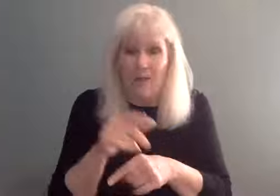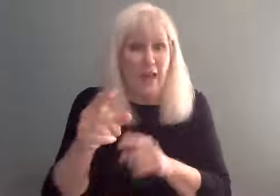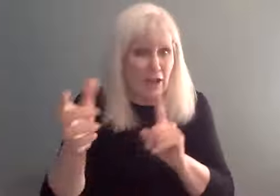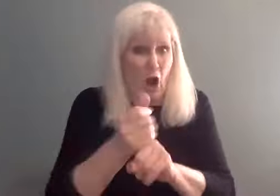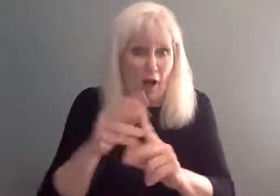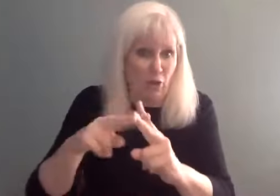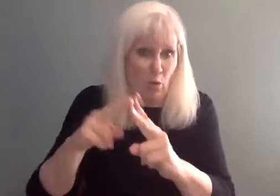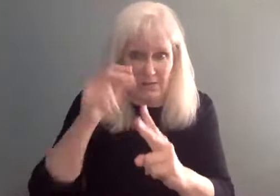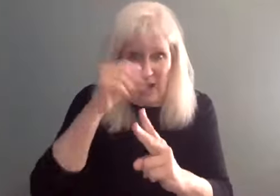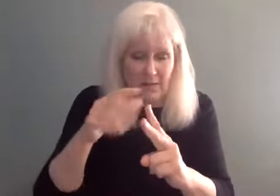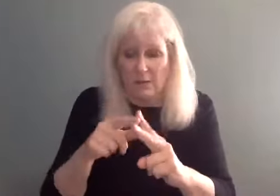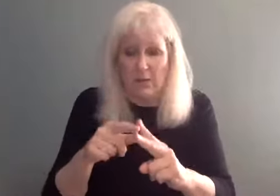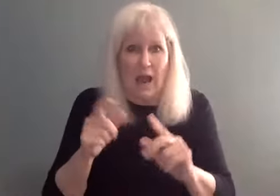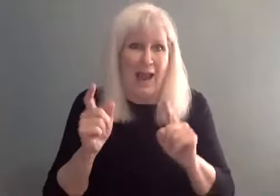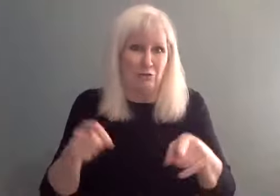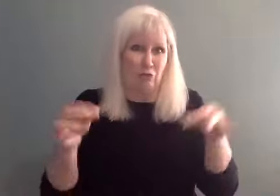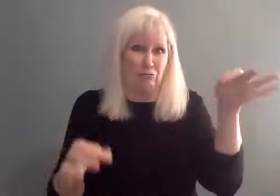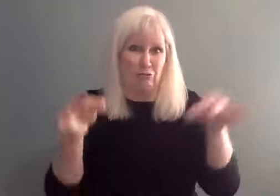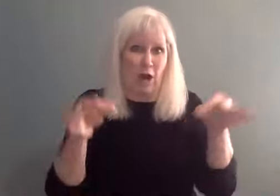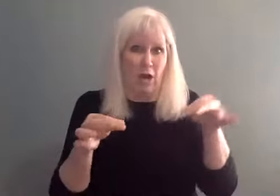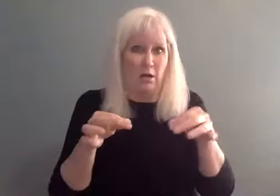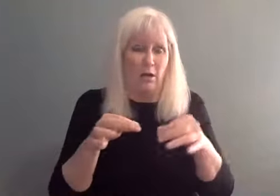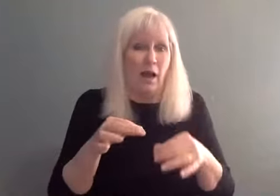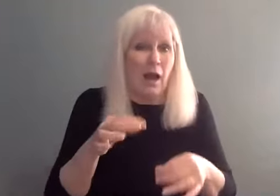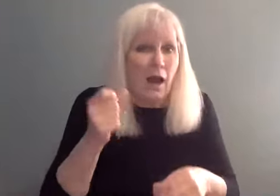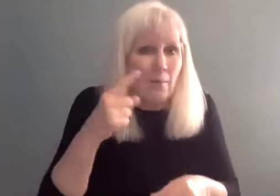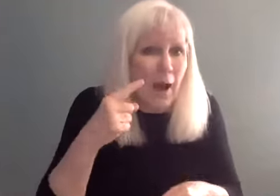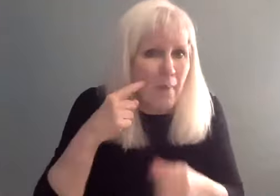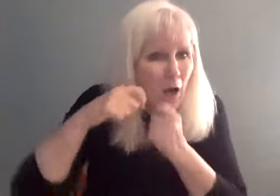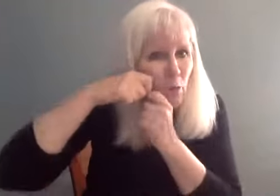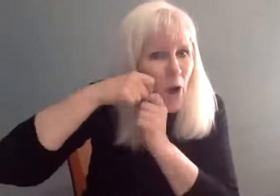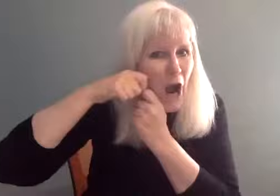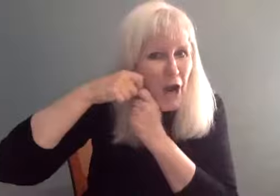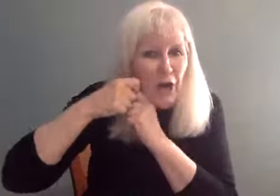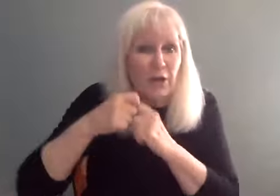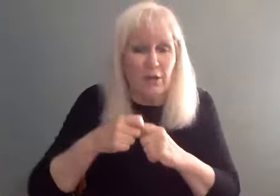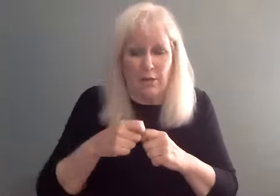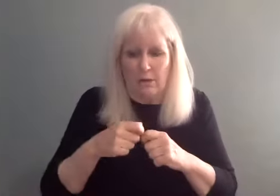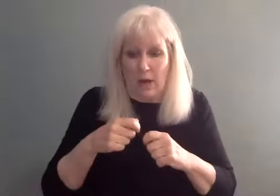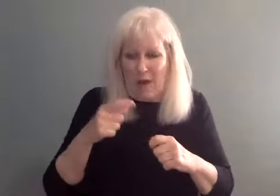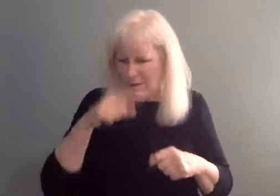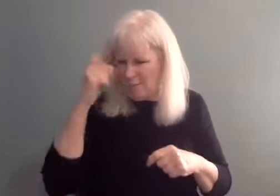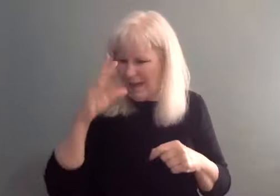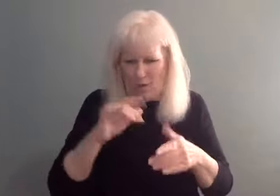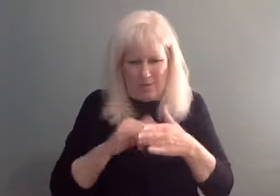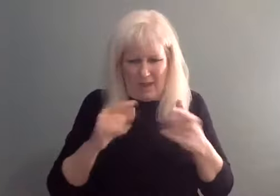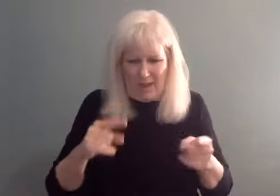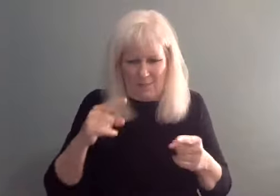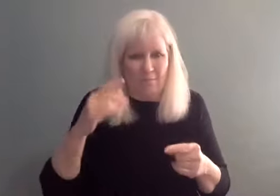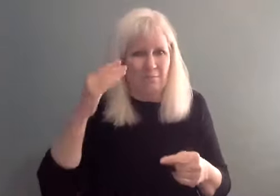I had to go to a trial with my mouth wired shut, and I was in a blackout and a concussion, and I hardly remembered anything. But this one man